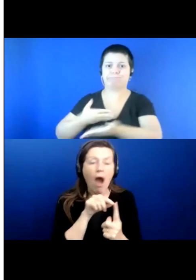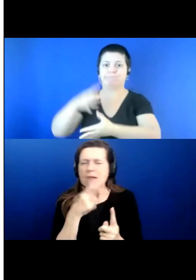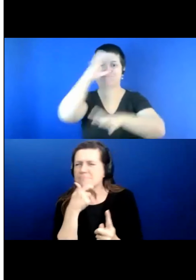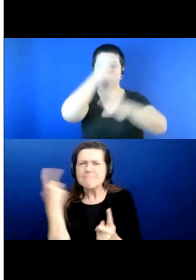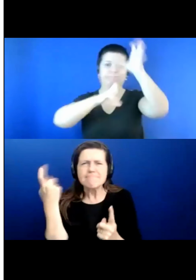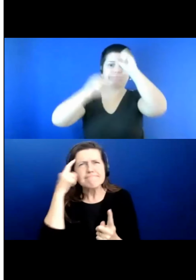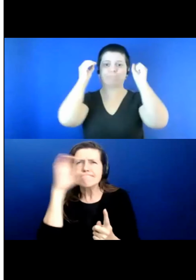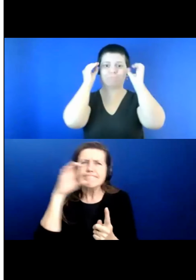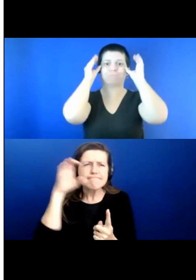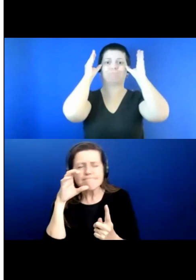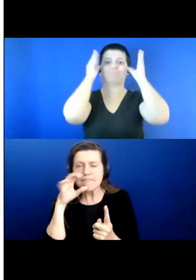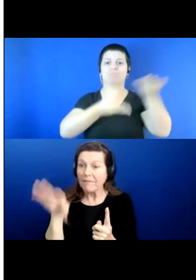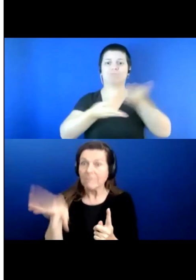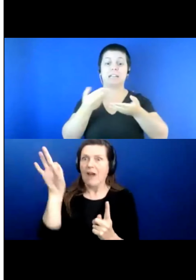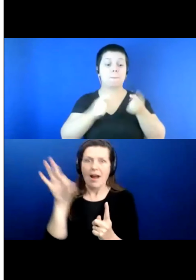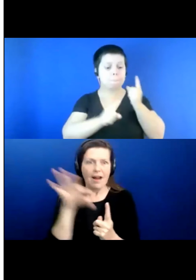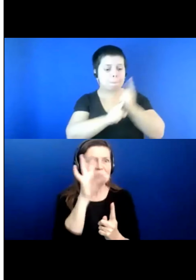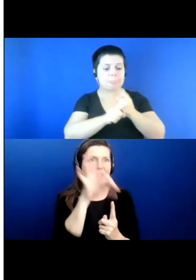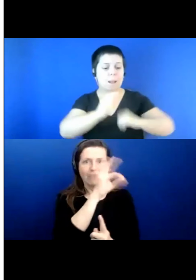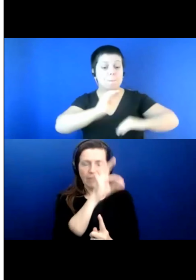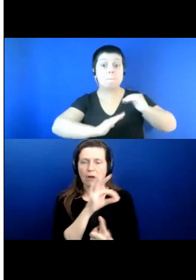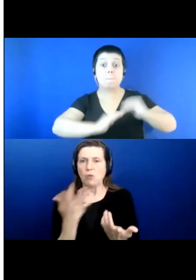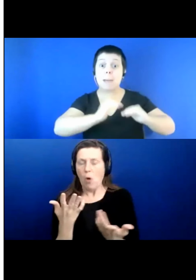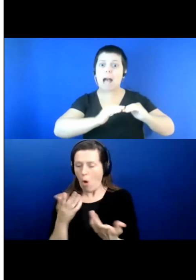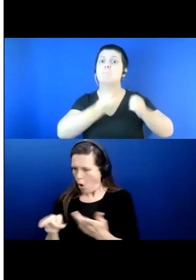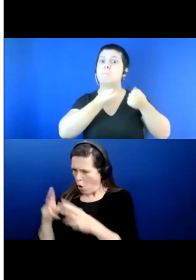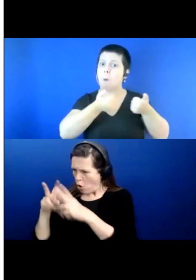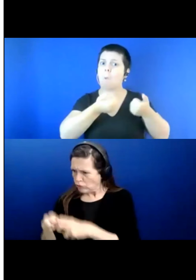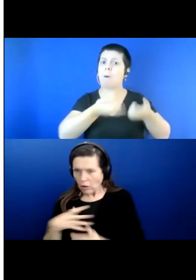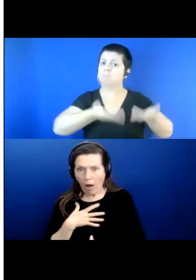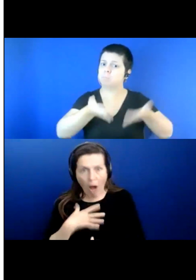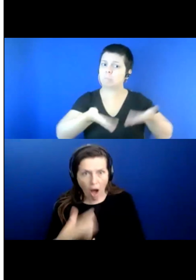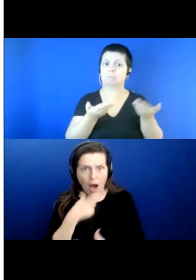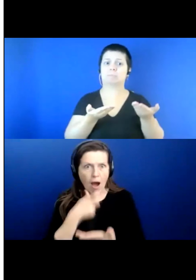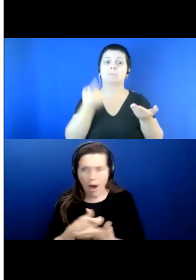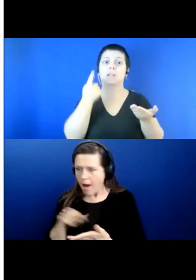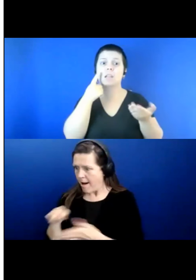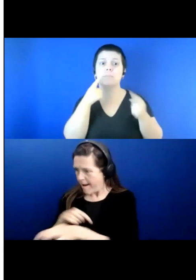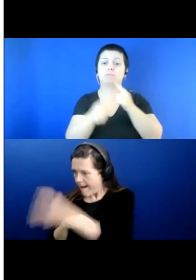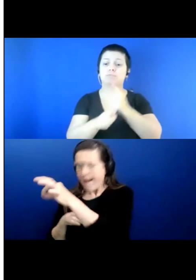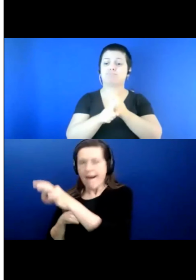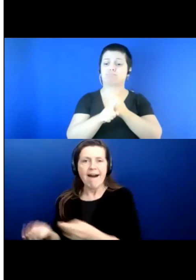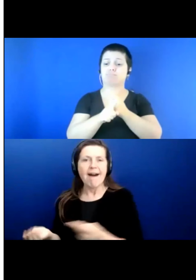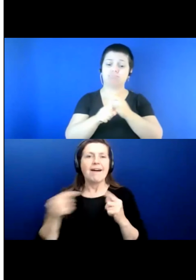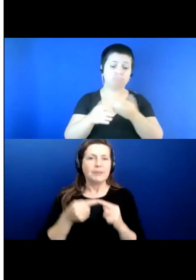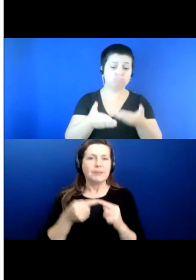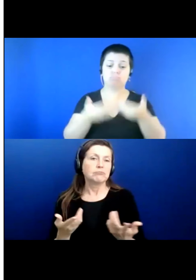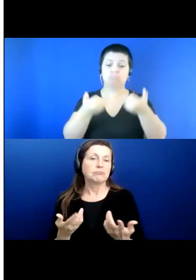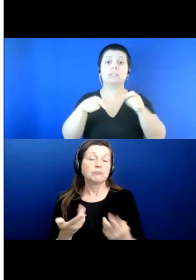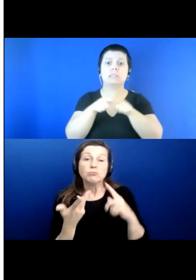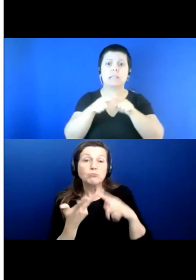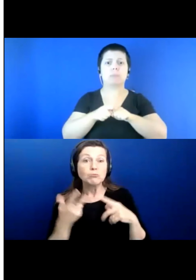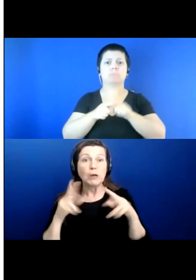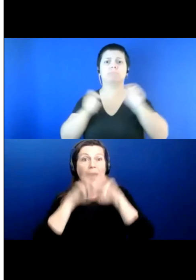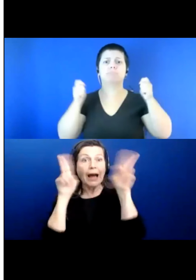promoting best practices, stimulating research in the field, or advocating for international awareness and